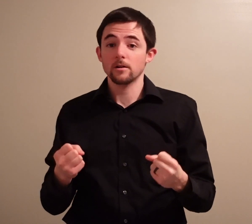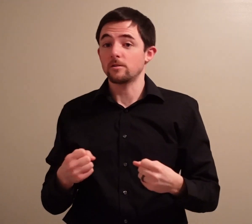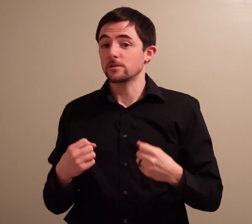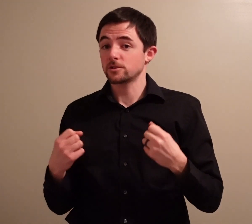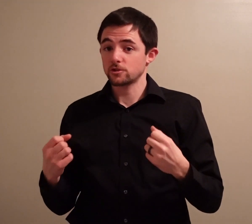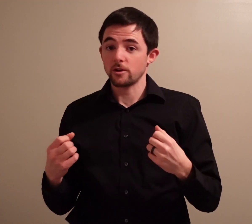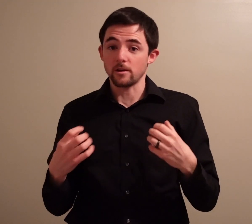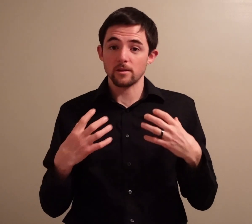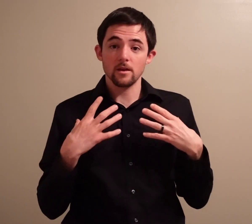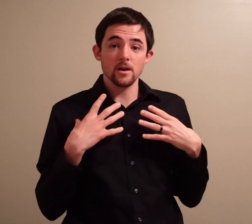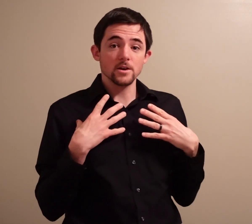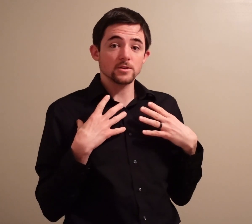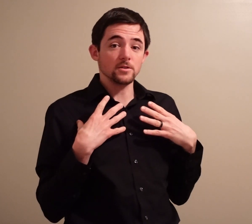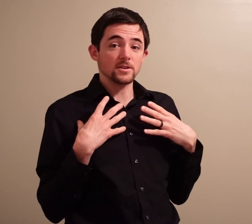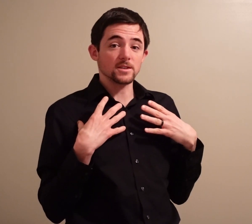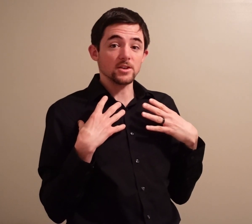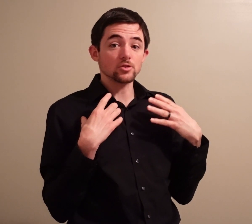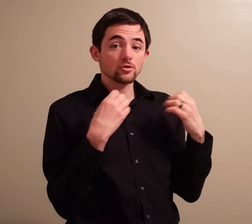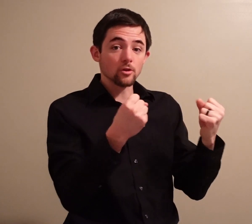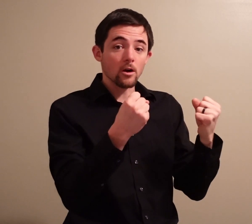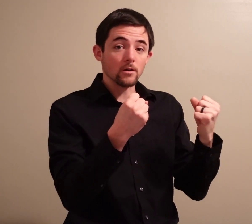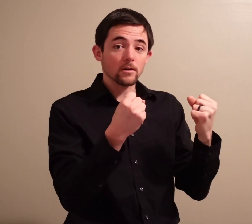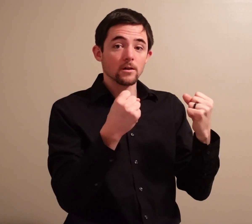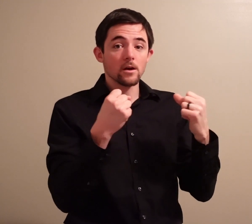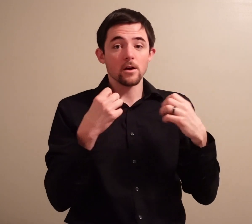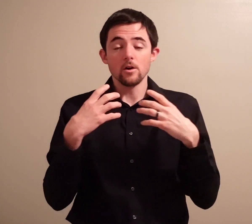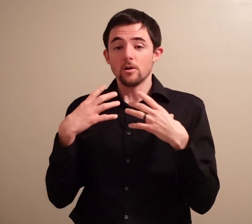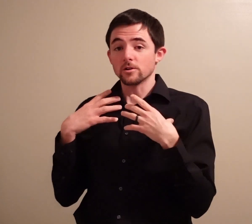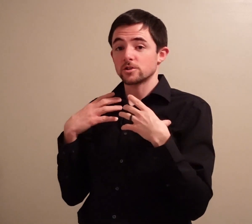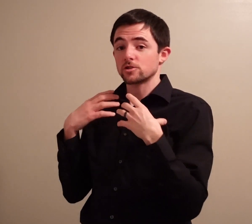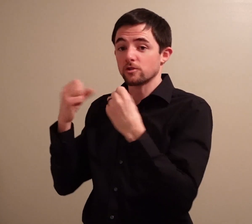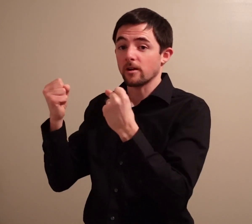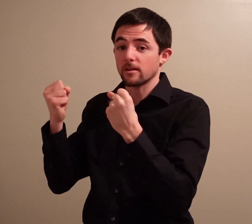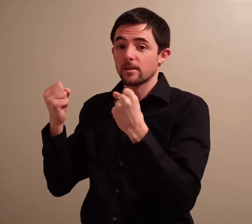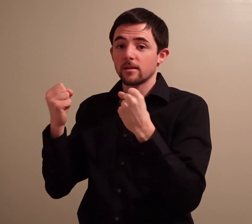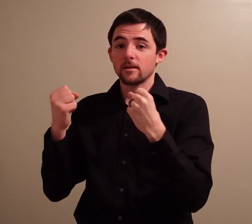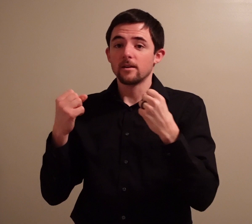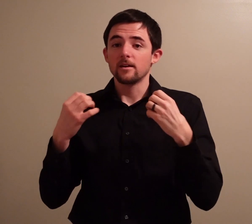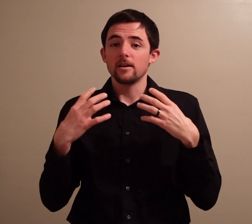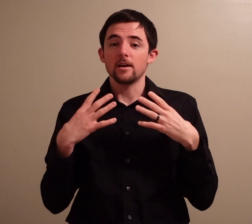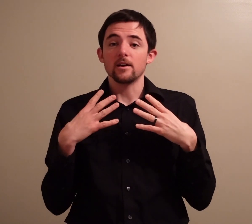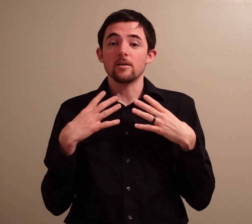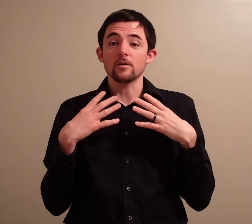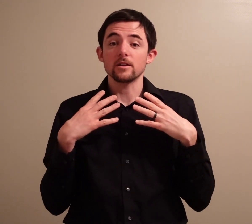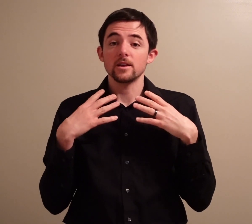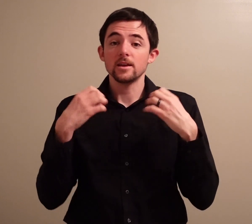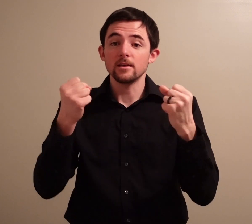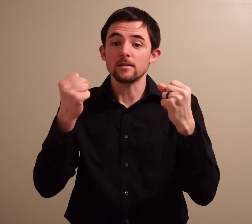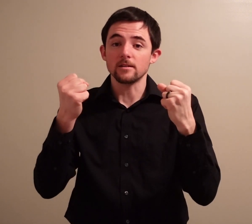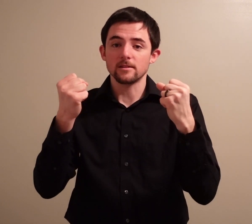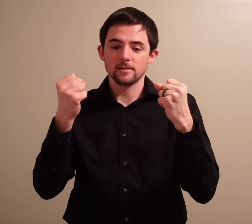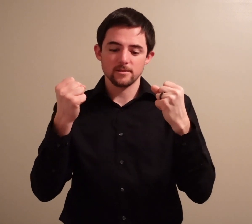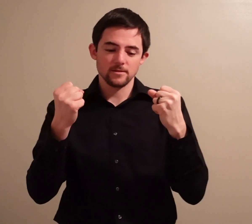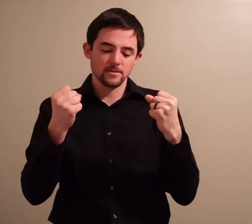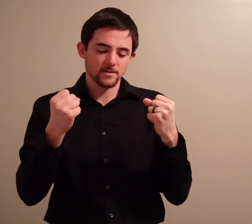or strength. So you can say strong or strength or heal.